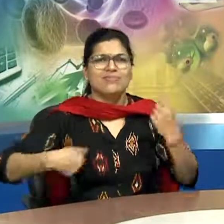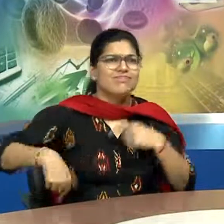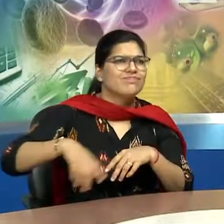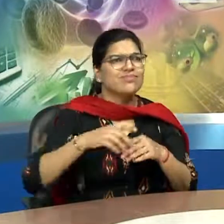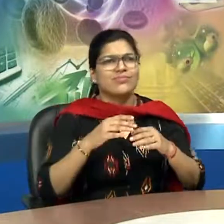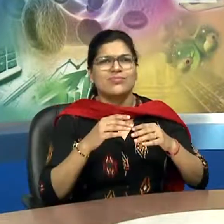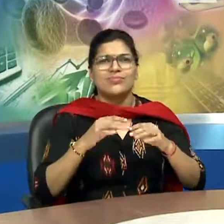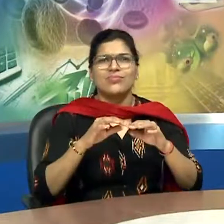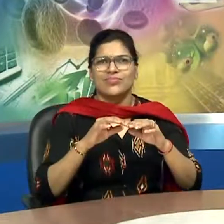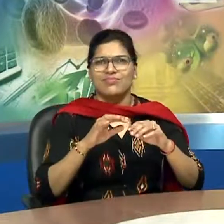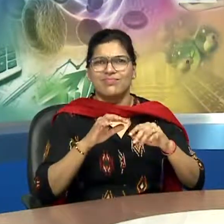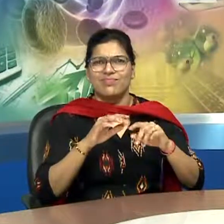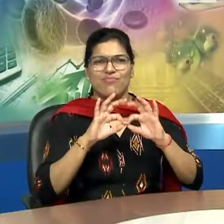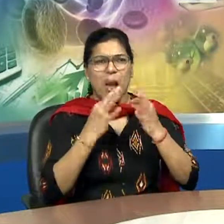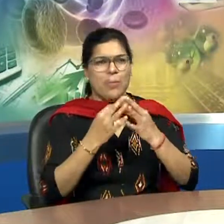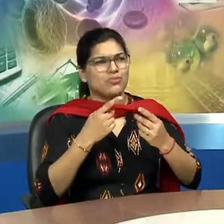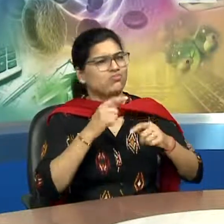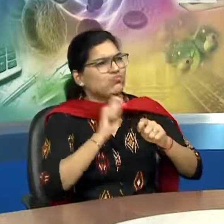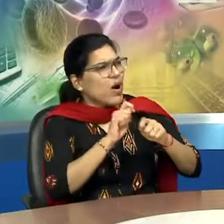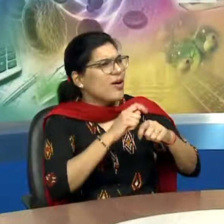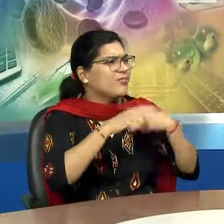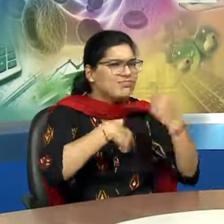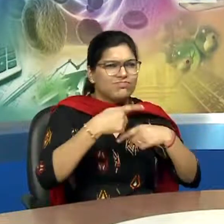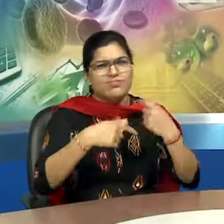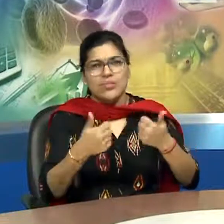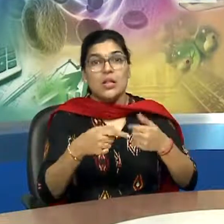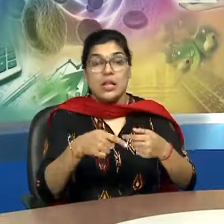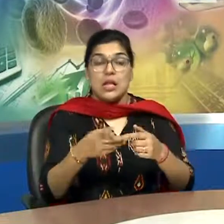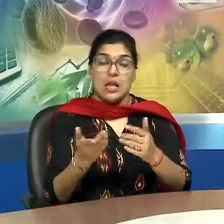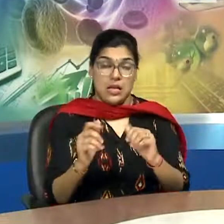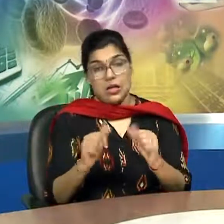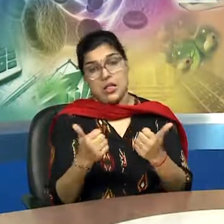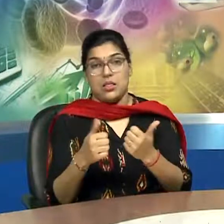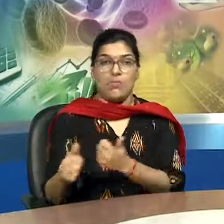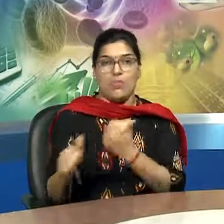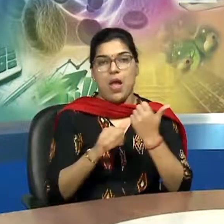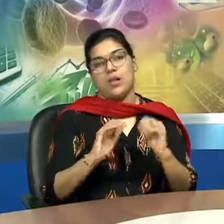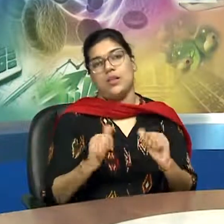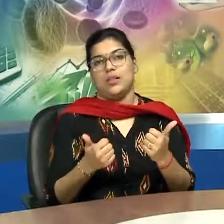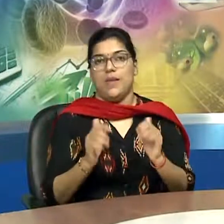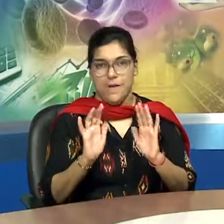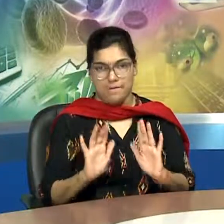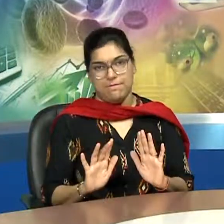the medicine is changed from patient to patient.